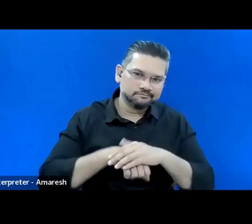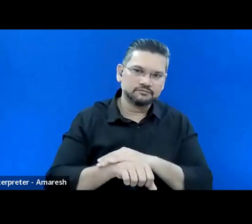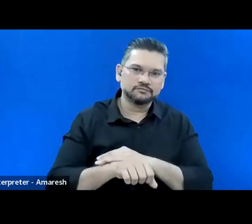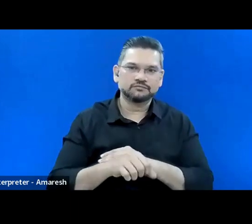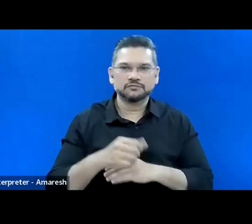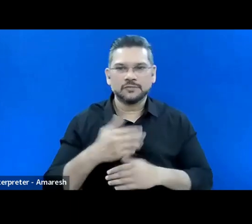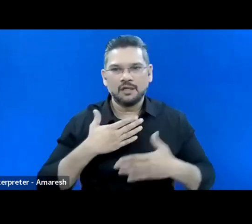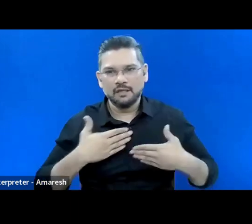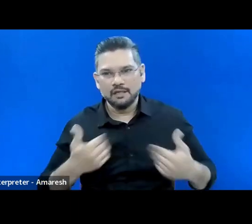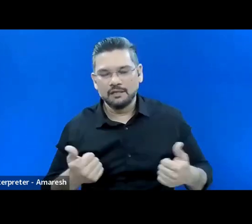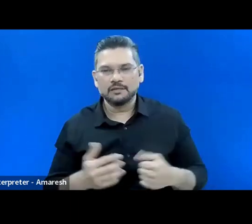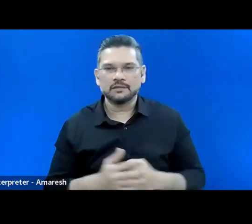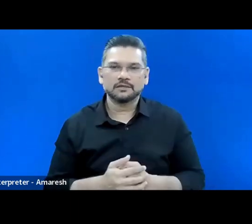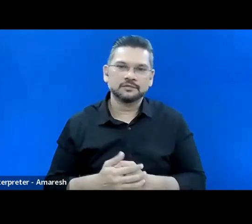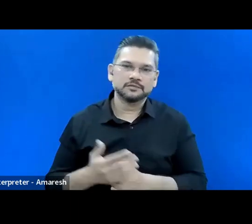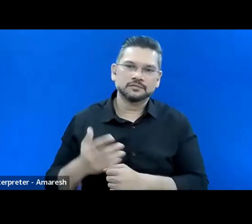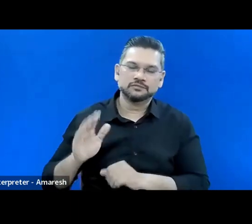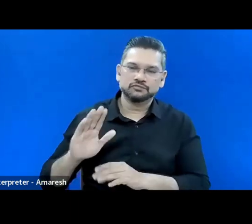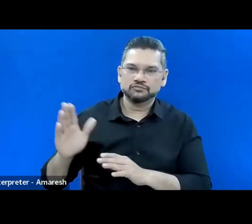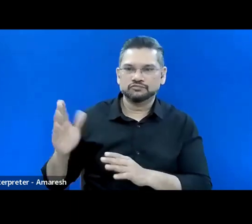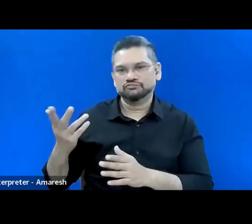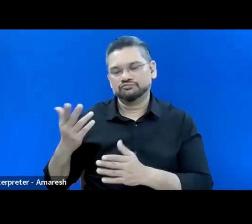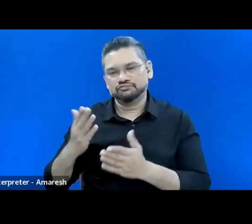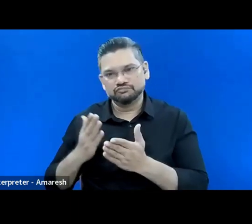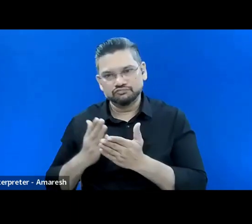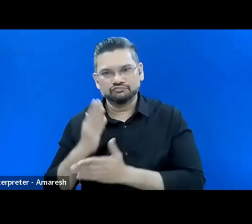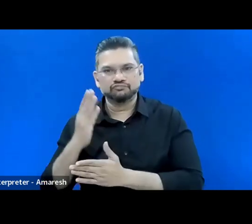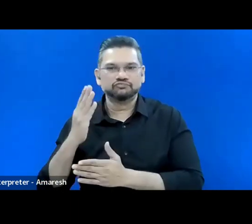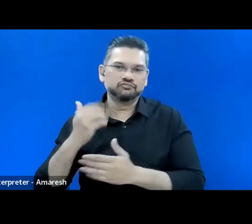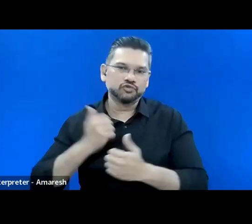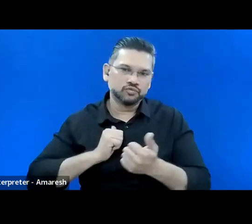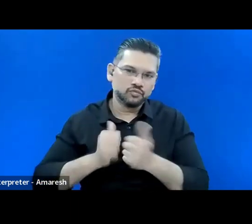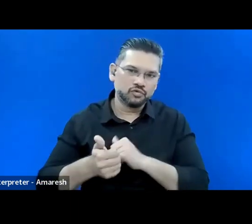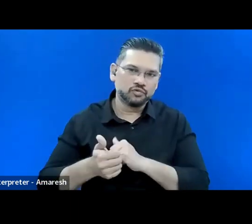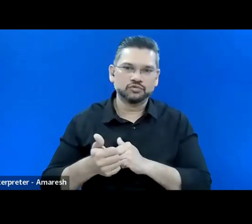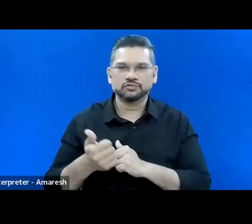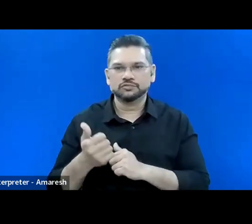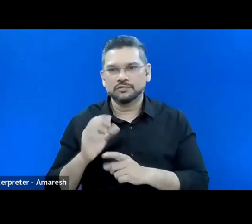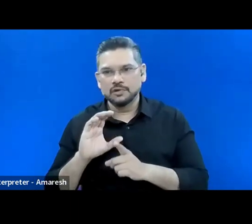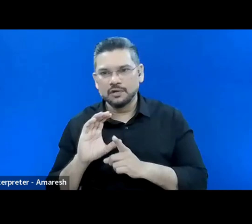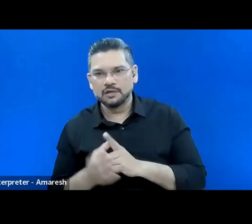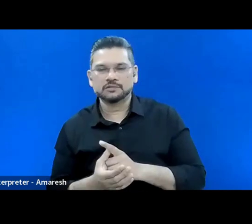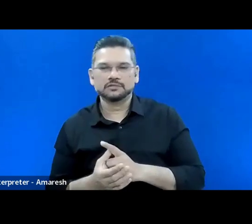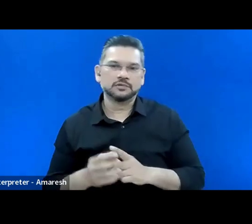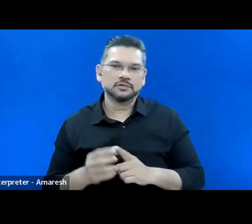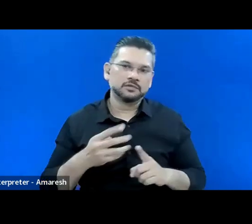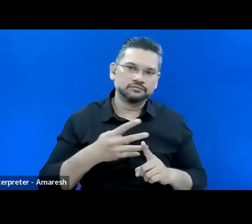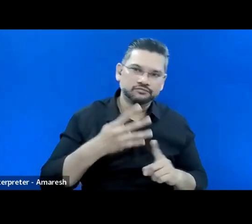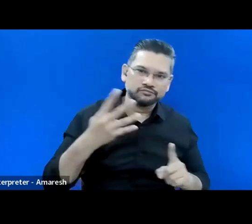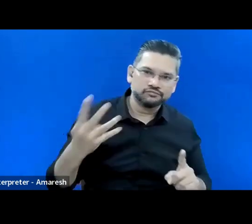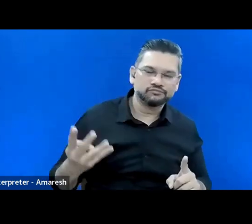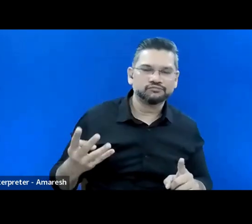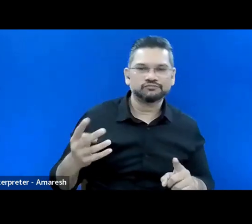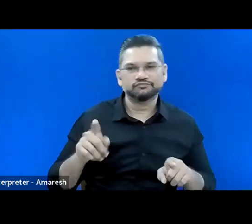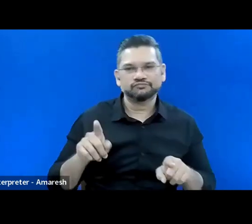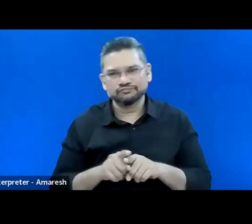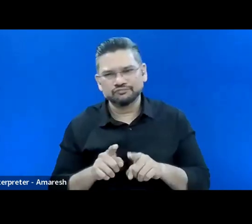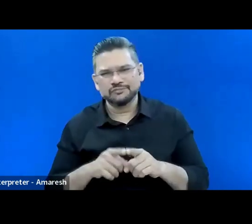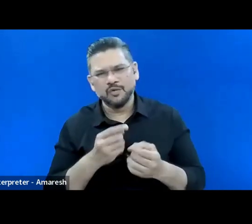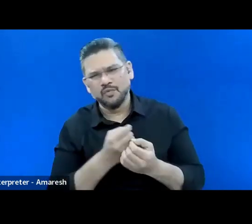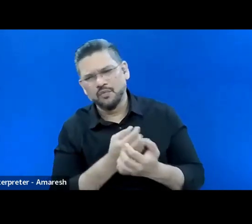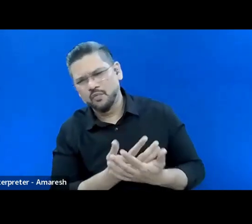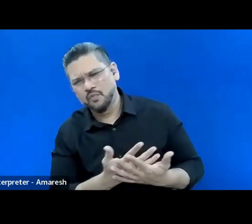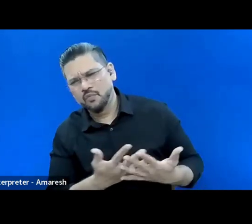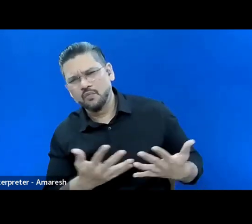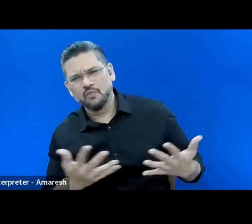participation in culture and sports, issues of LGBTIQ youth with disabilities, and also the entire